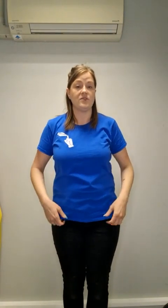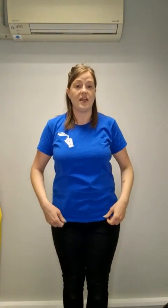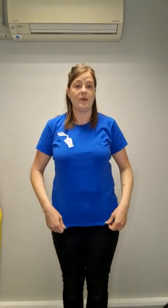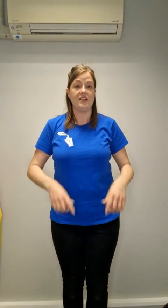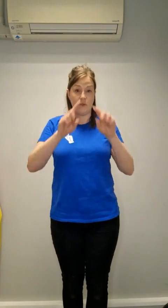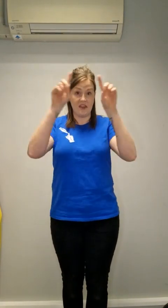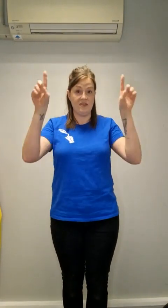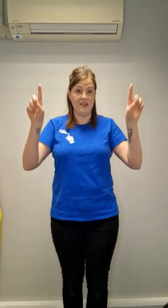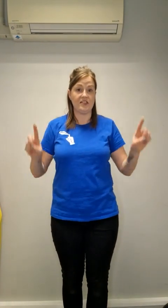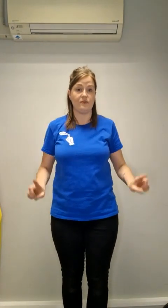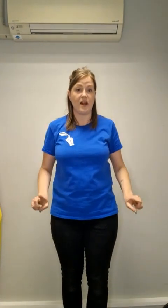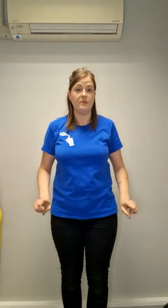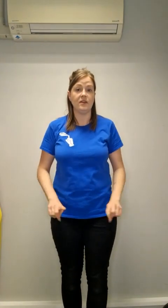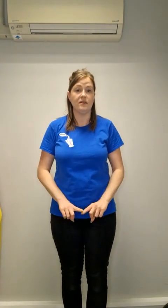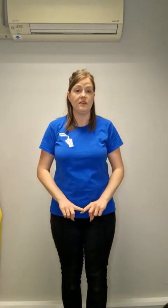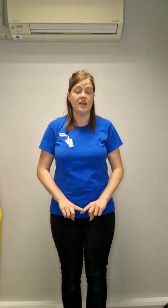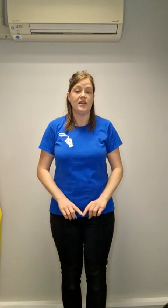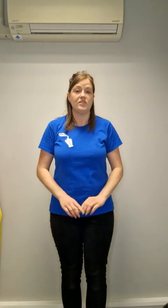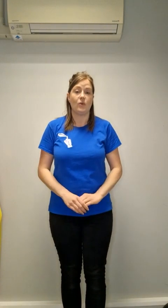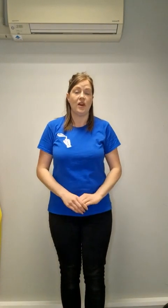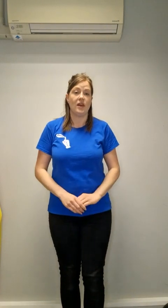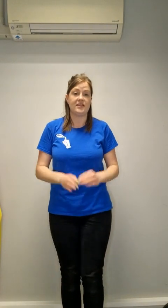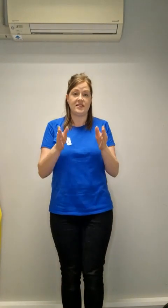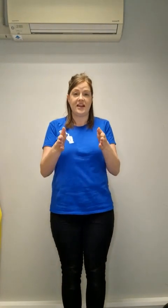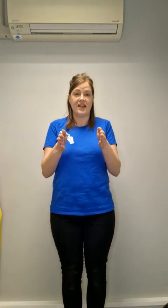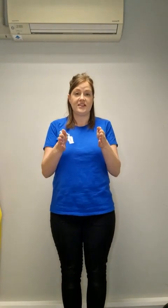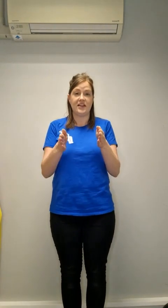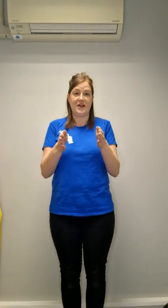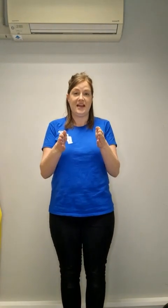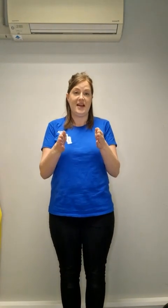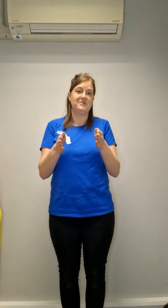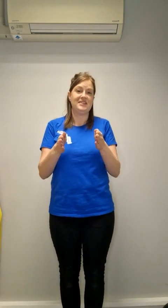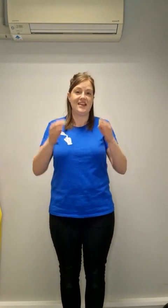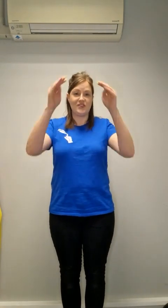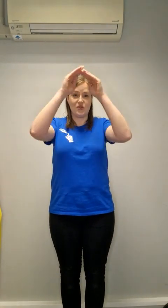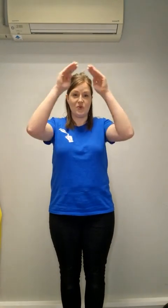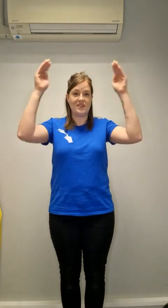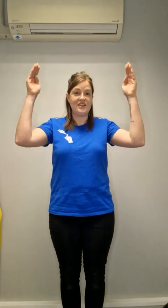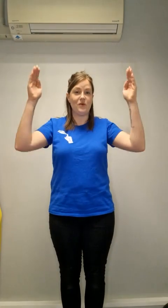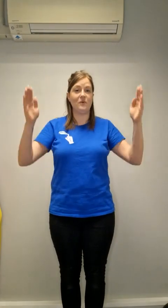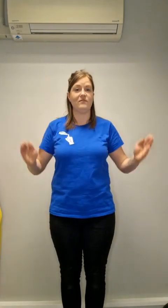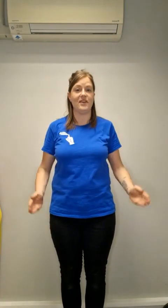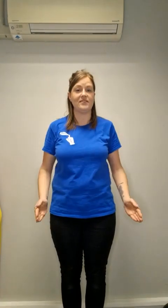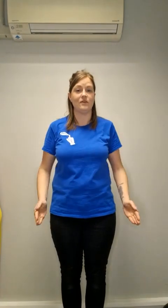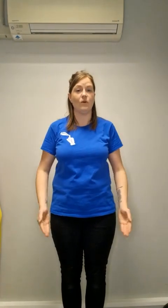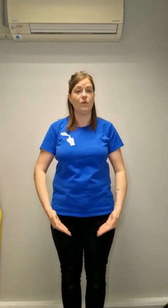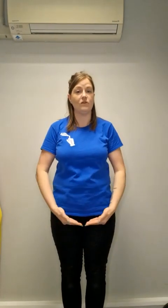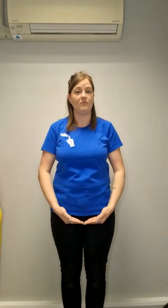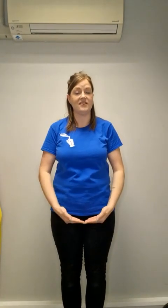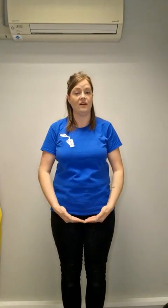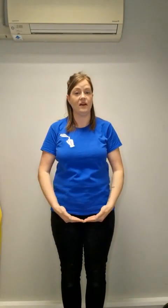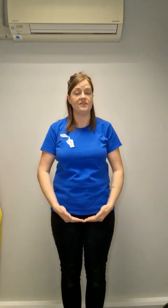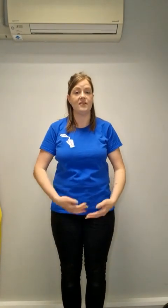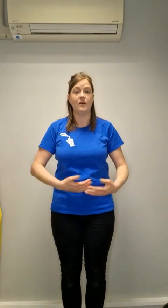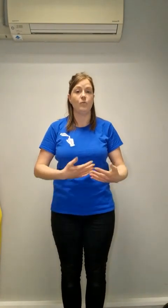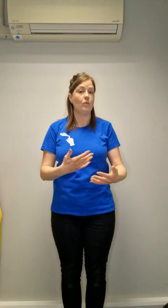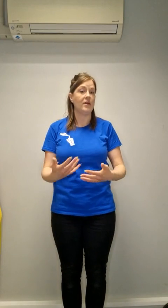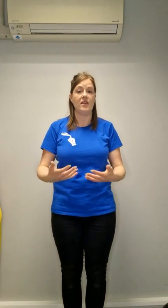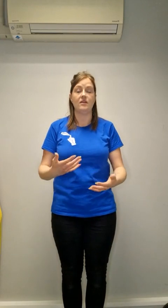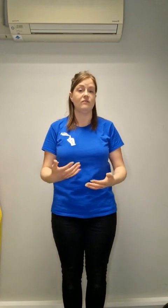take place within this frame. So I like to stand like I am today so that you can see all of this, so that all of my signs will be